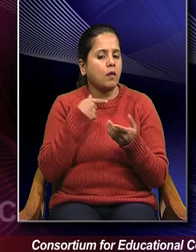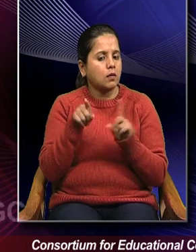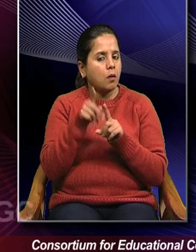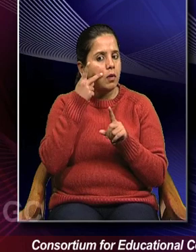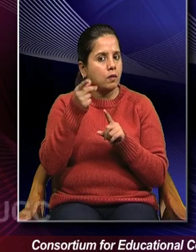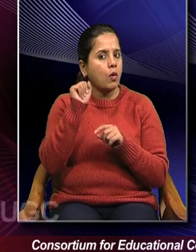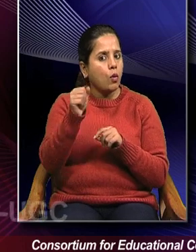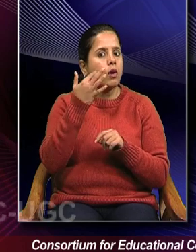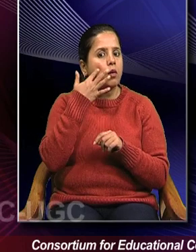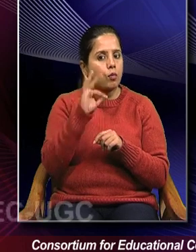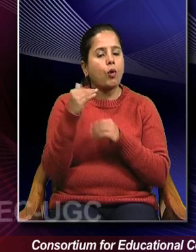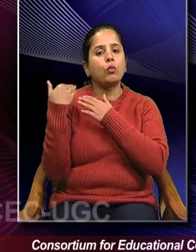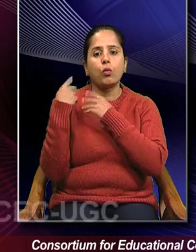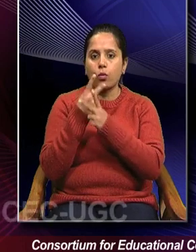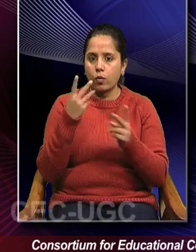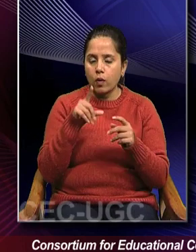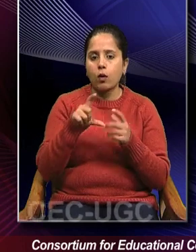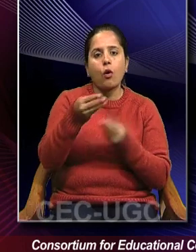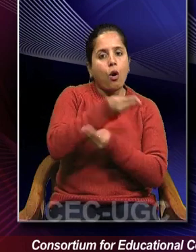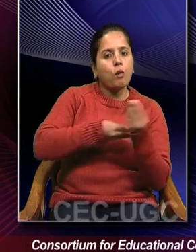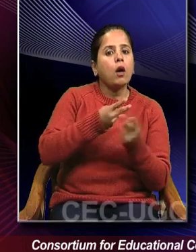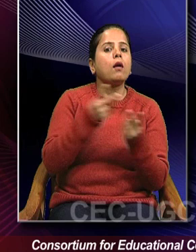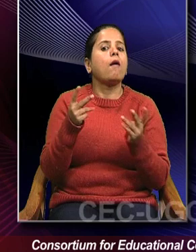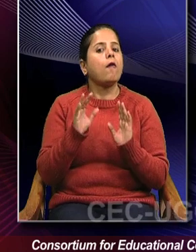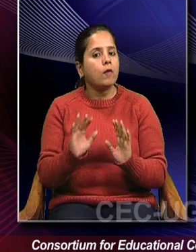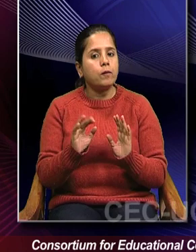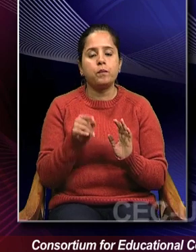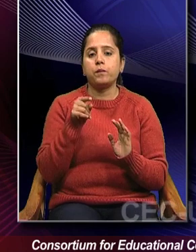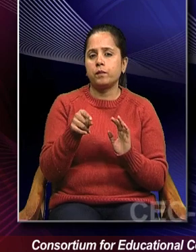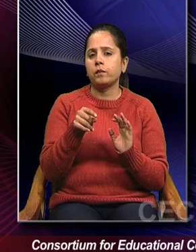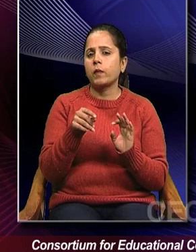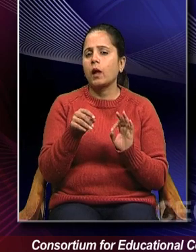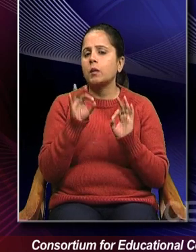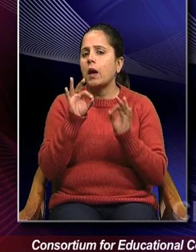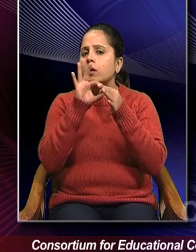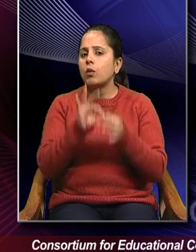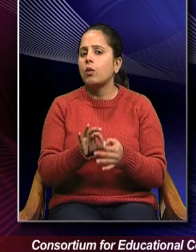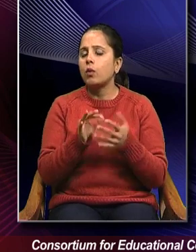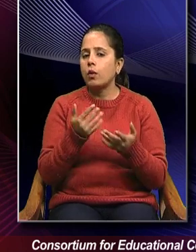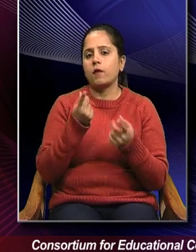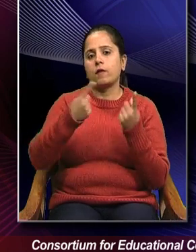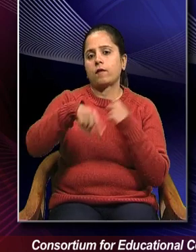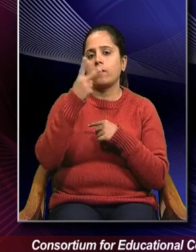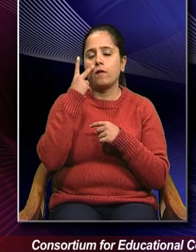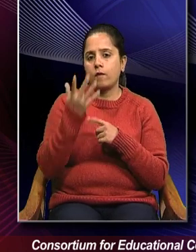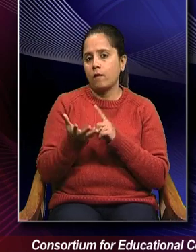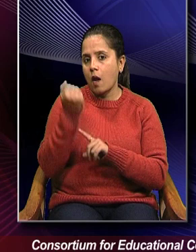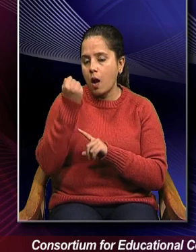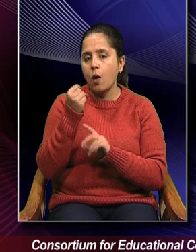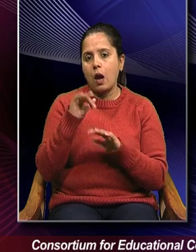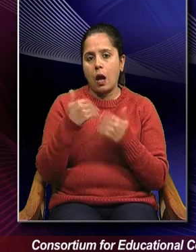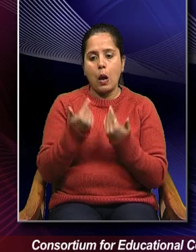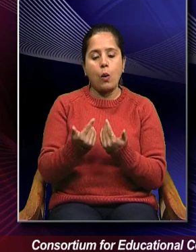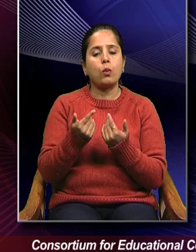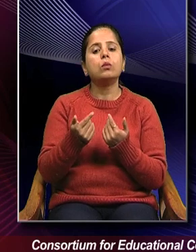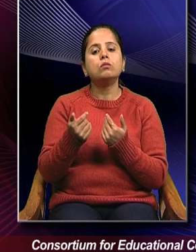played an important role in the world commerce as well. Especially we find it that how route to